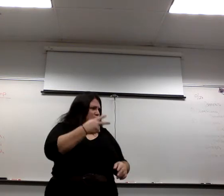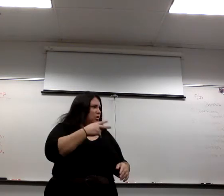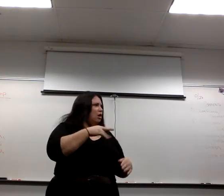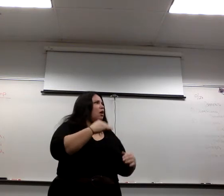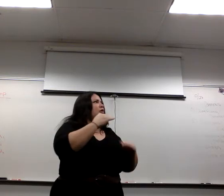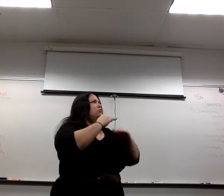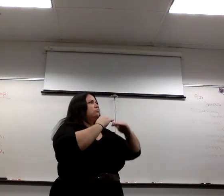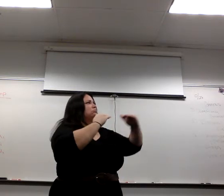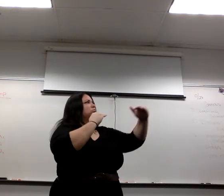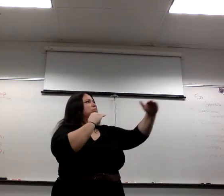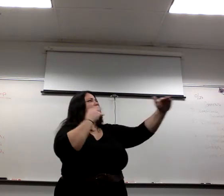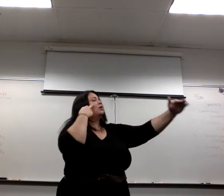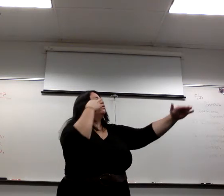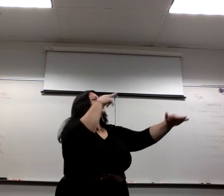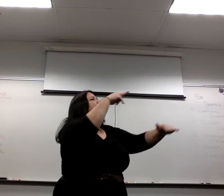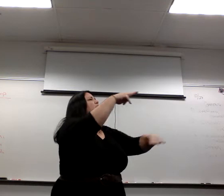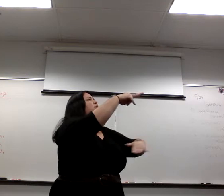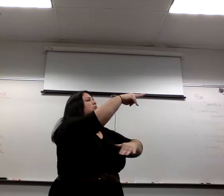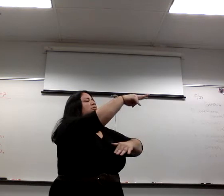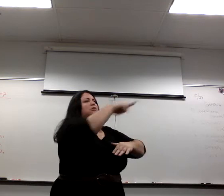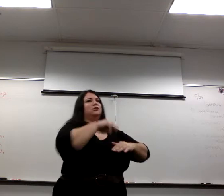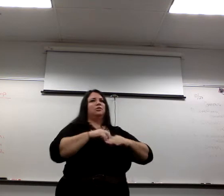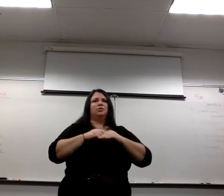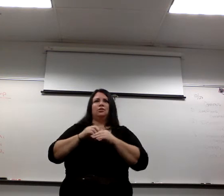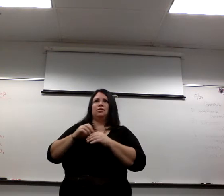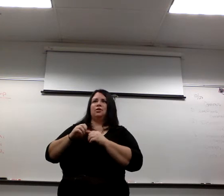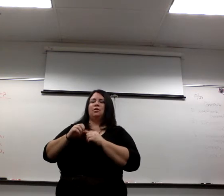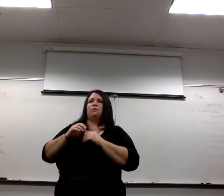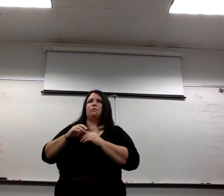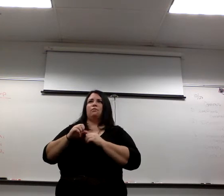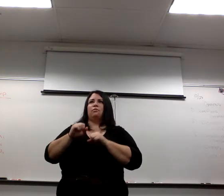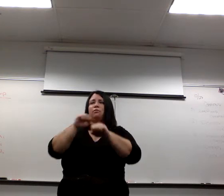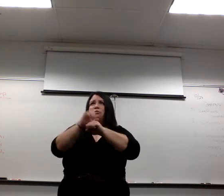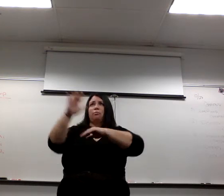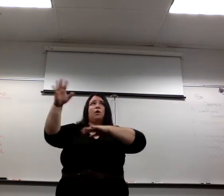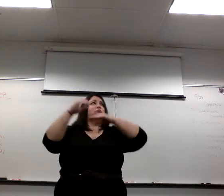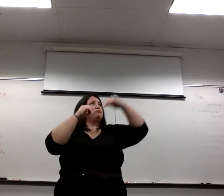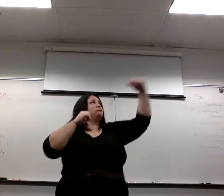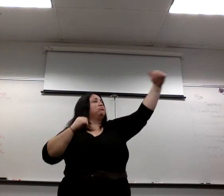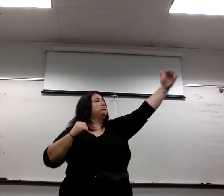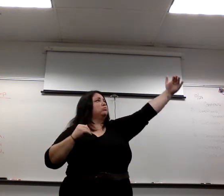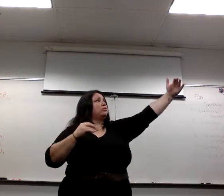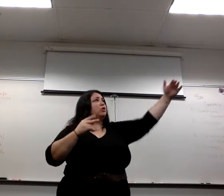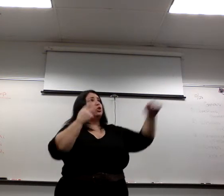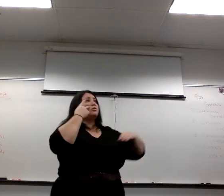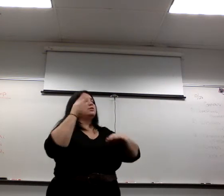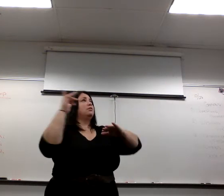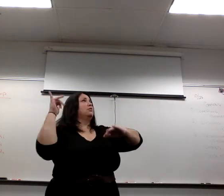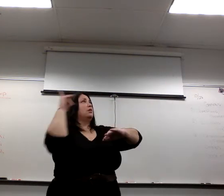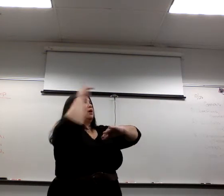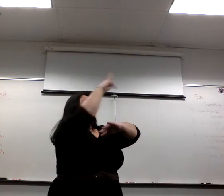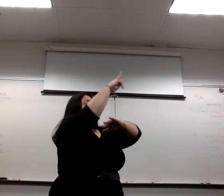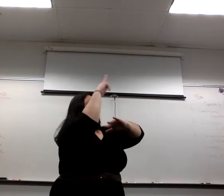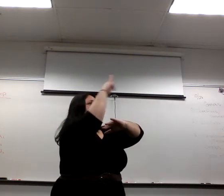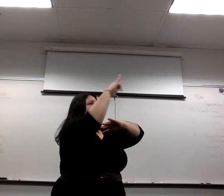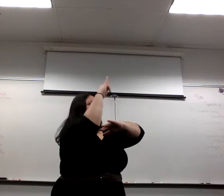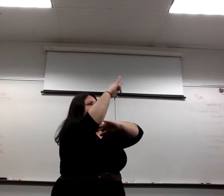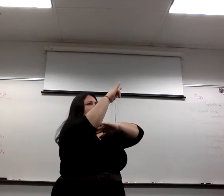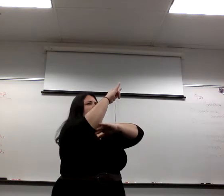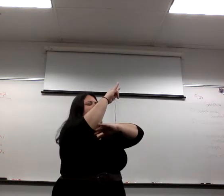day, so the mountains that were even further away, like it felt like you could see the airport that we originally flew from, and the beginning of the